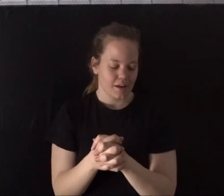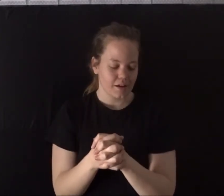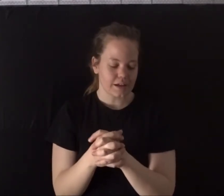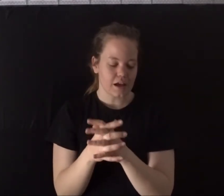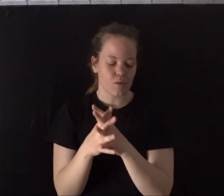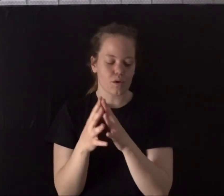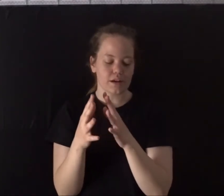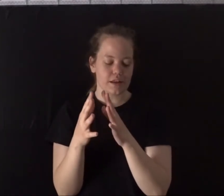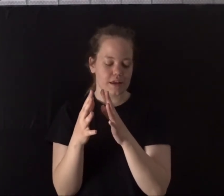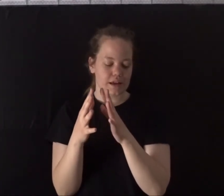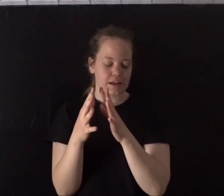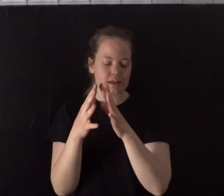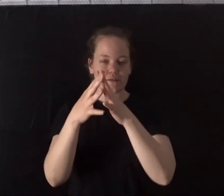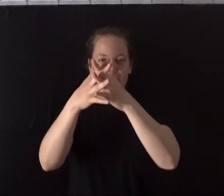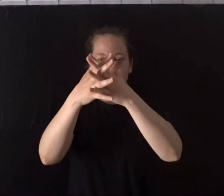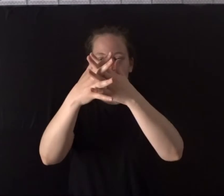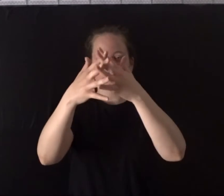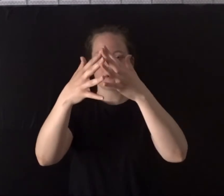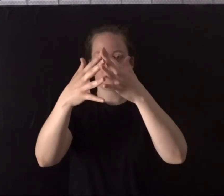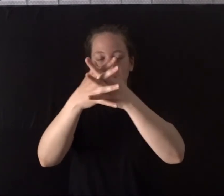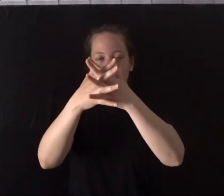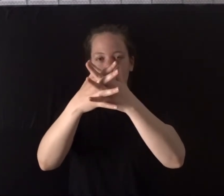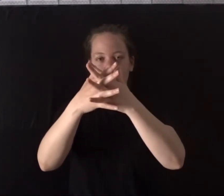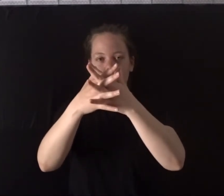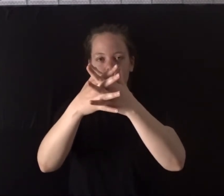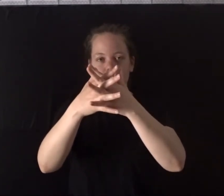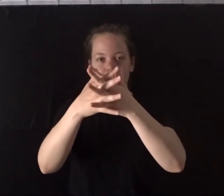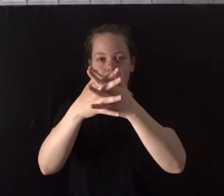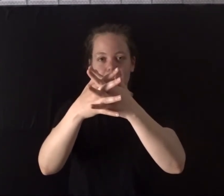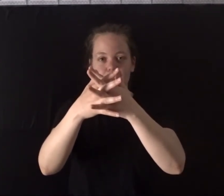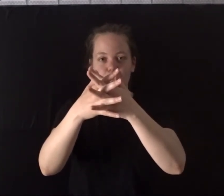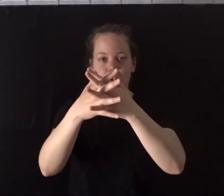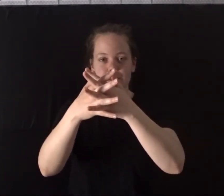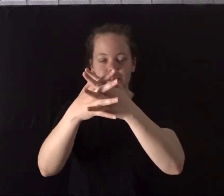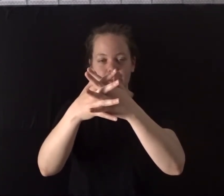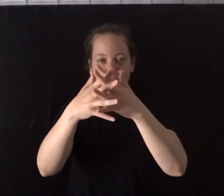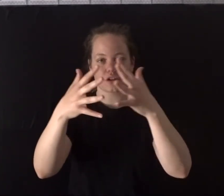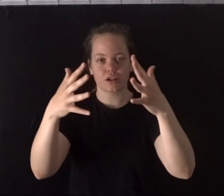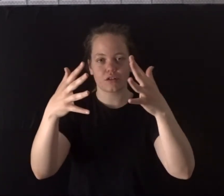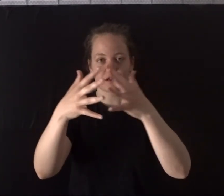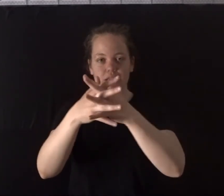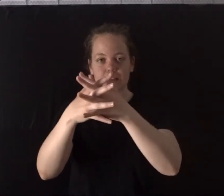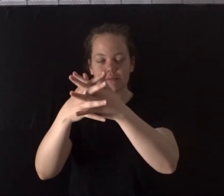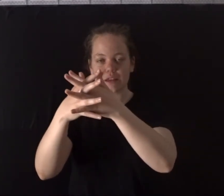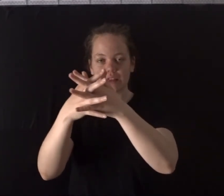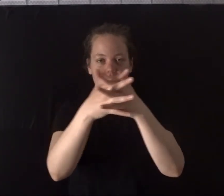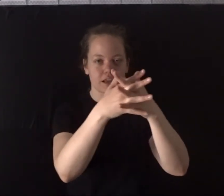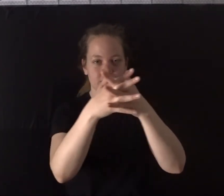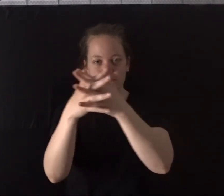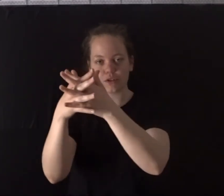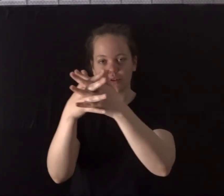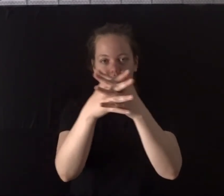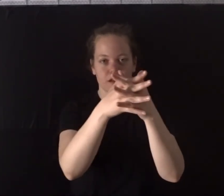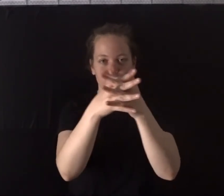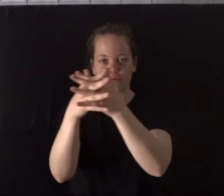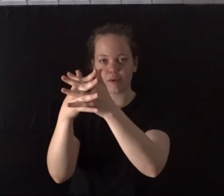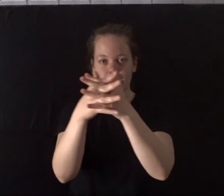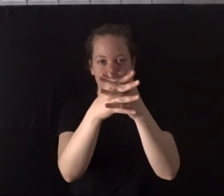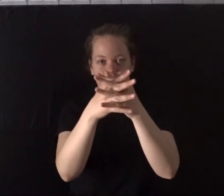Alright, now one that is very similar to this is wrestling. So you're going to do the same thing, except you're going to move back and forth.